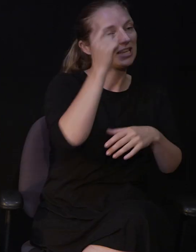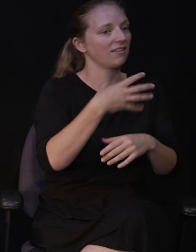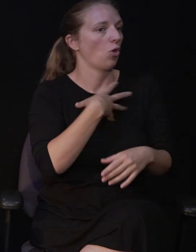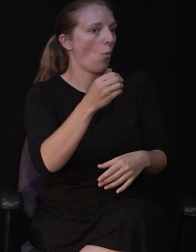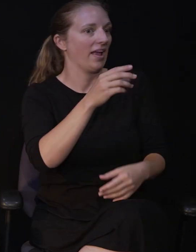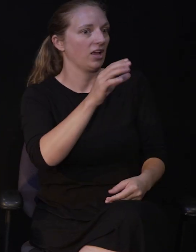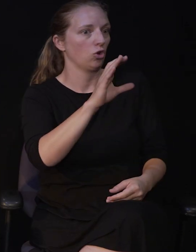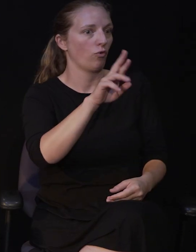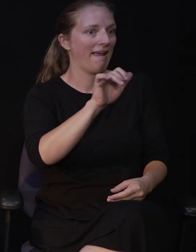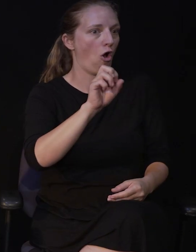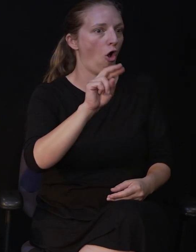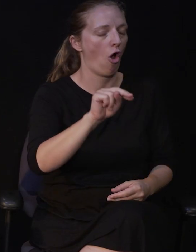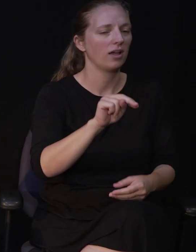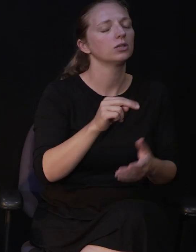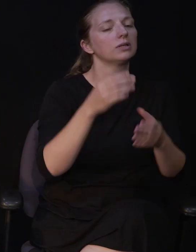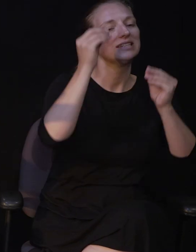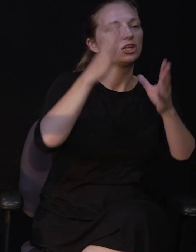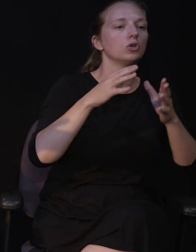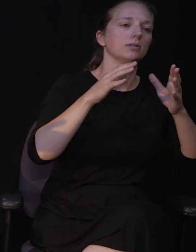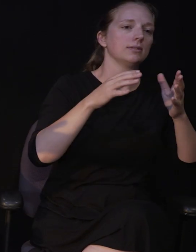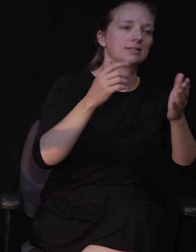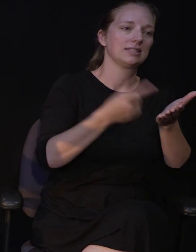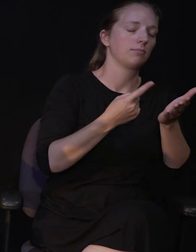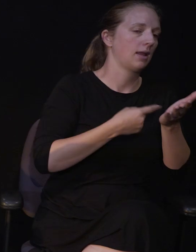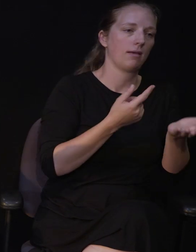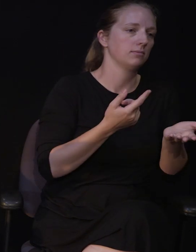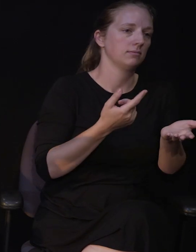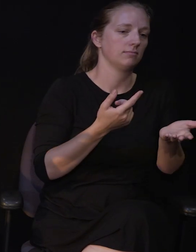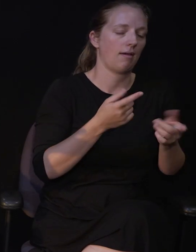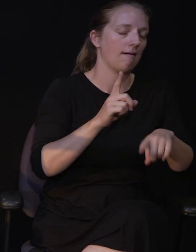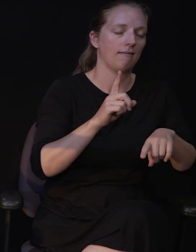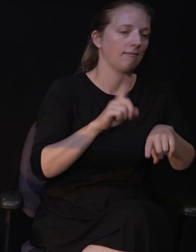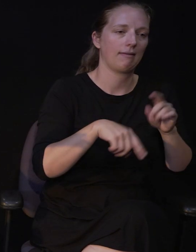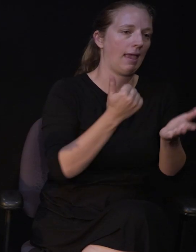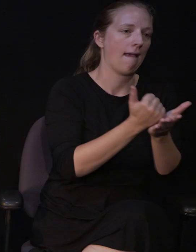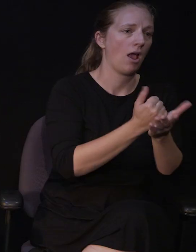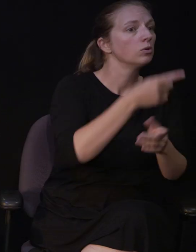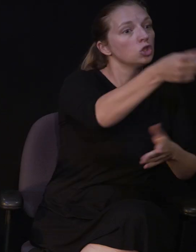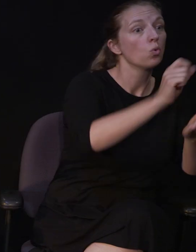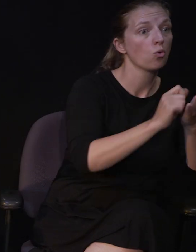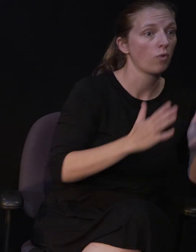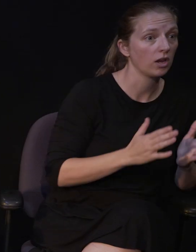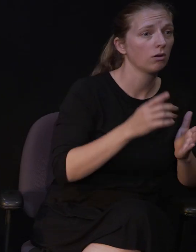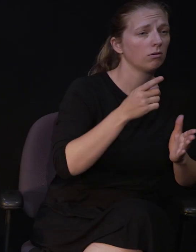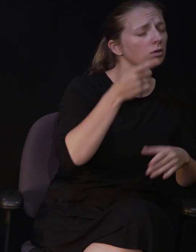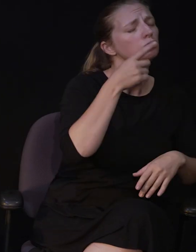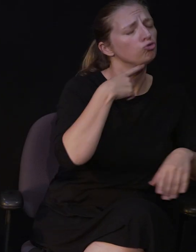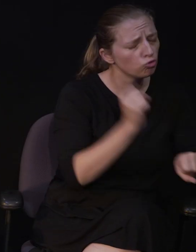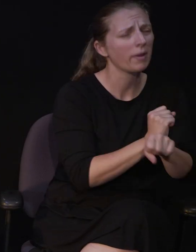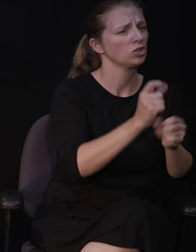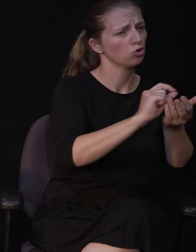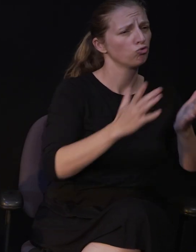So teachers sometimes can be a hindrance. You are a writer. You write through your art. Yeah. You don't have to become